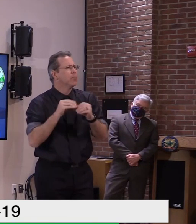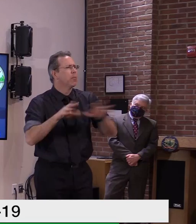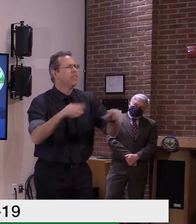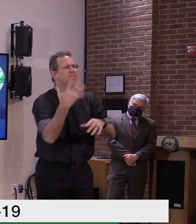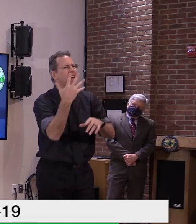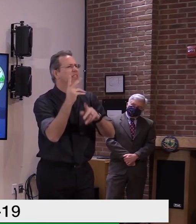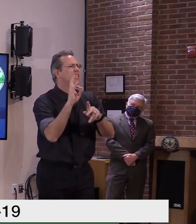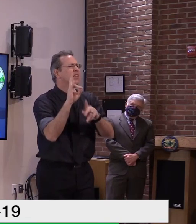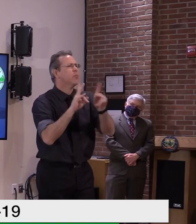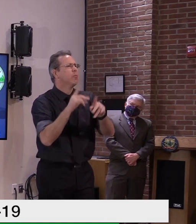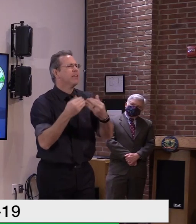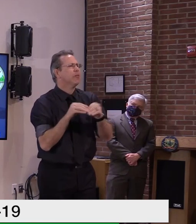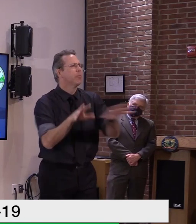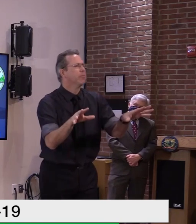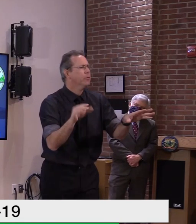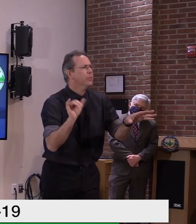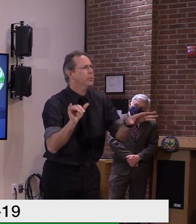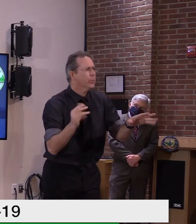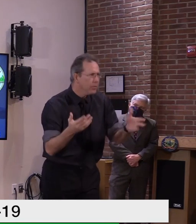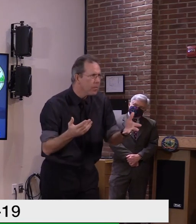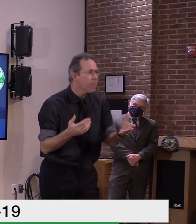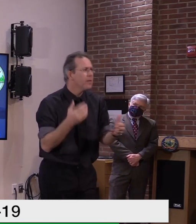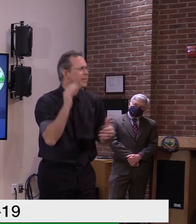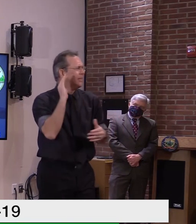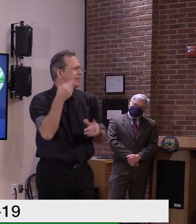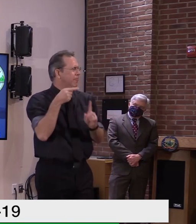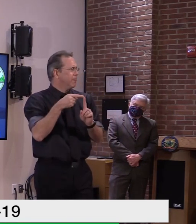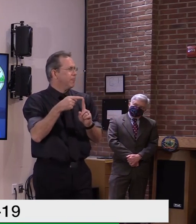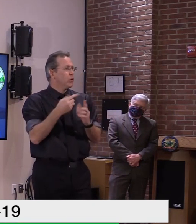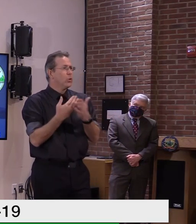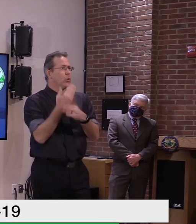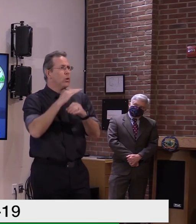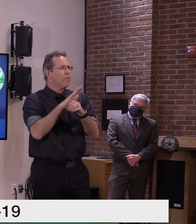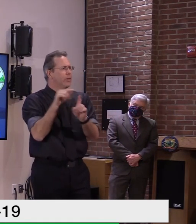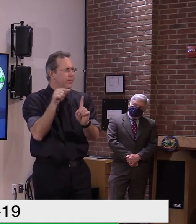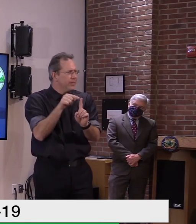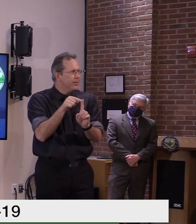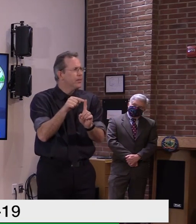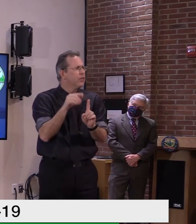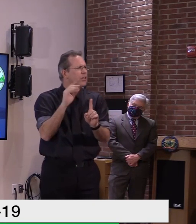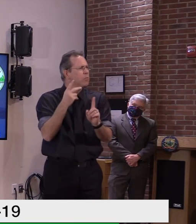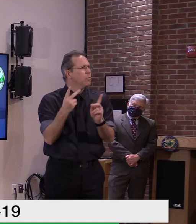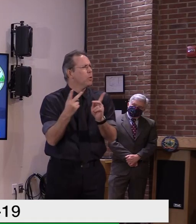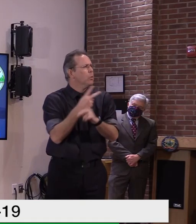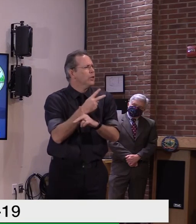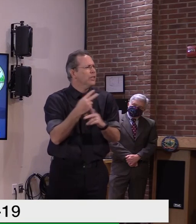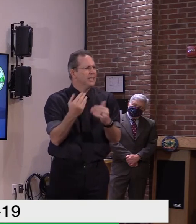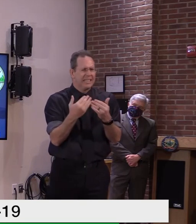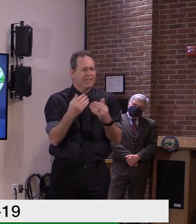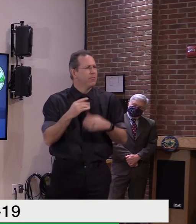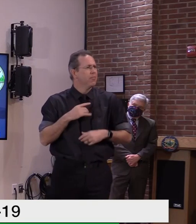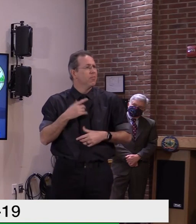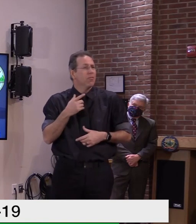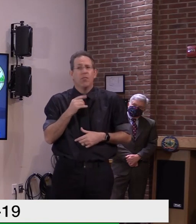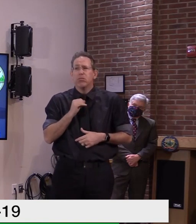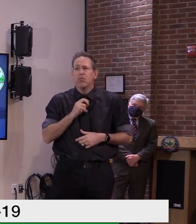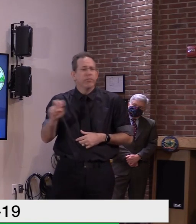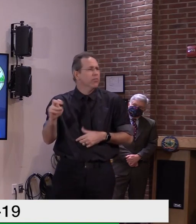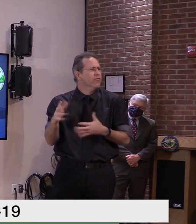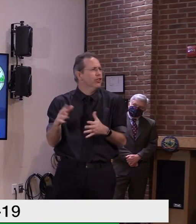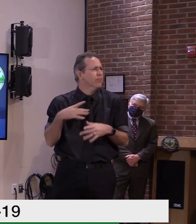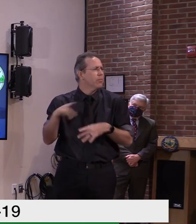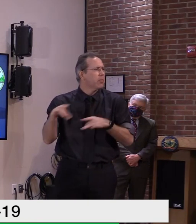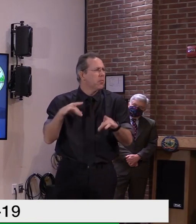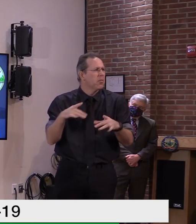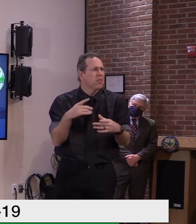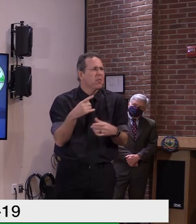between 1.4 and 1.7 times more transmissible. What that means, practically speaking, is one person can